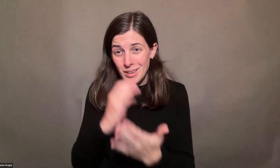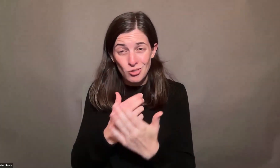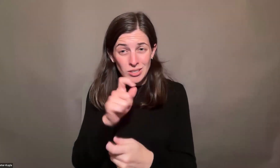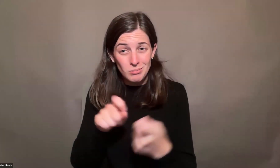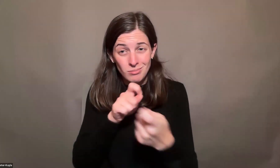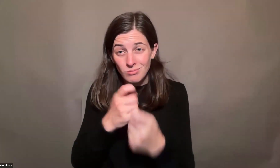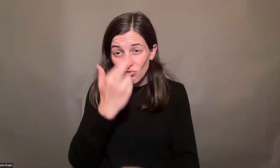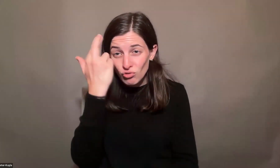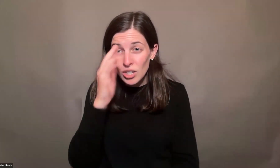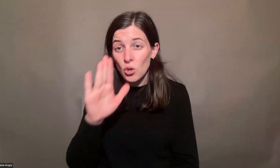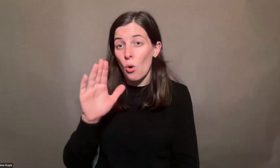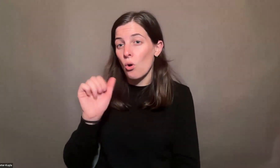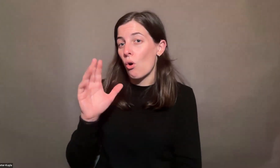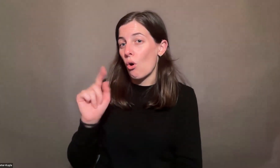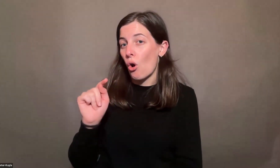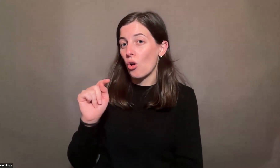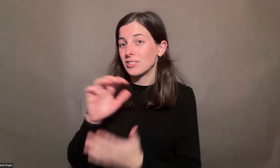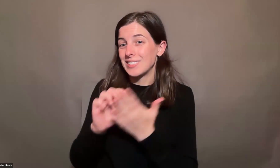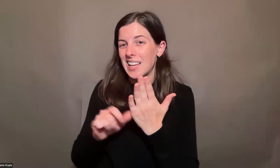text should say that.